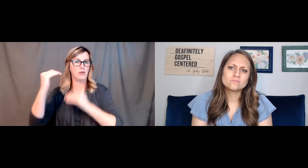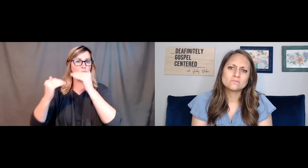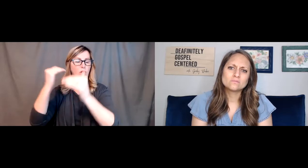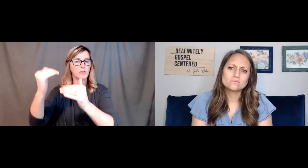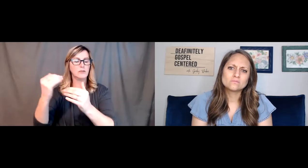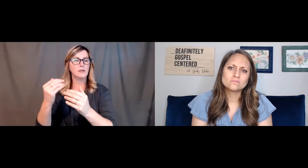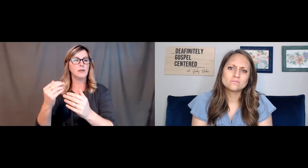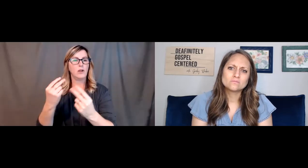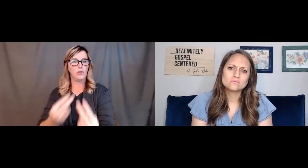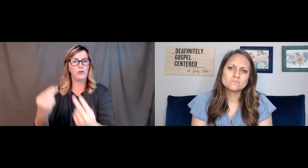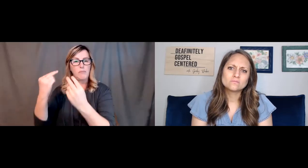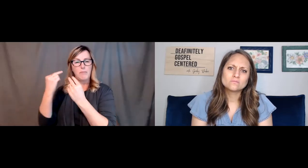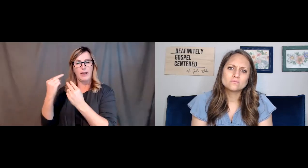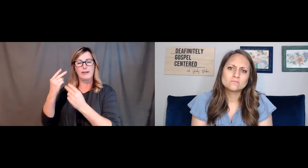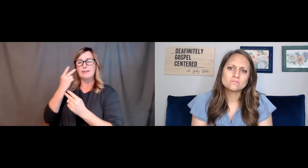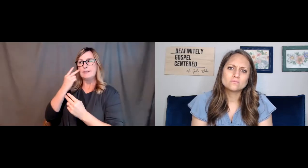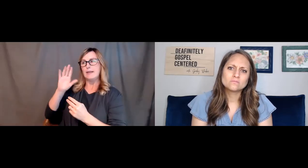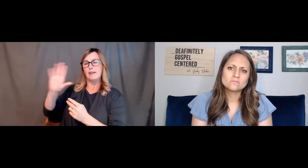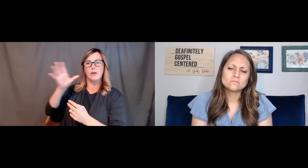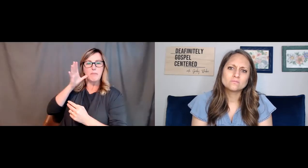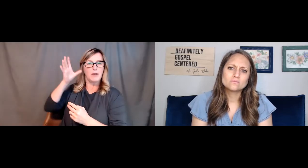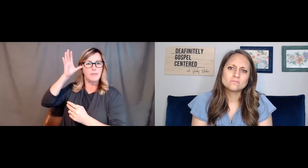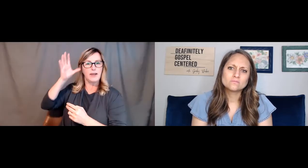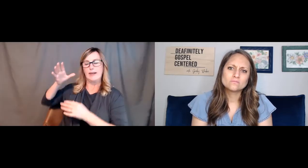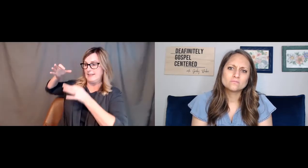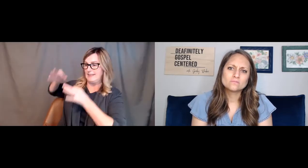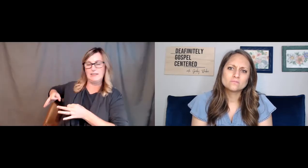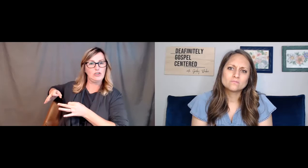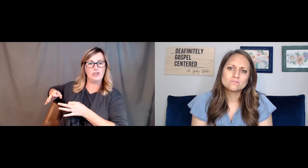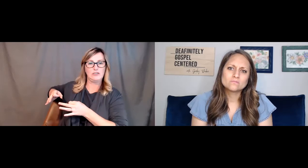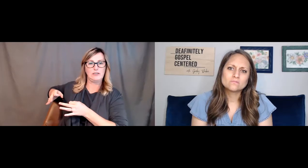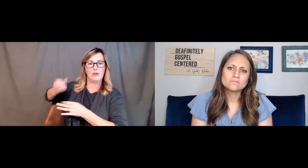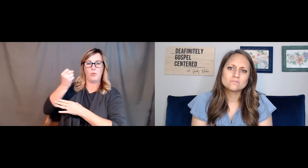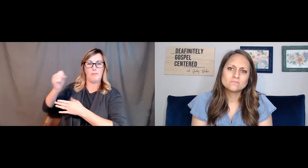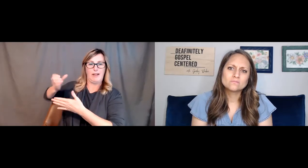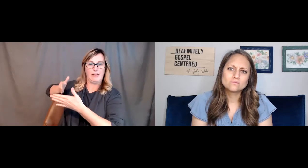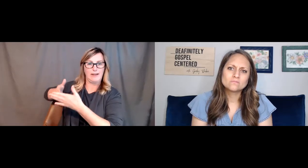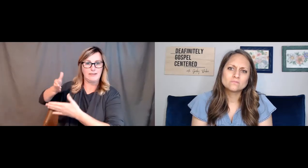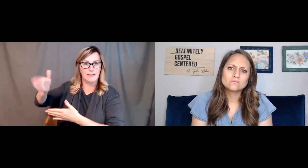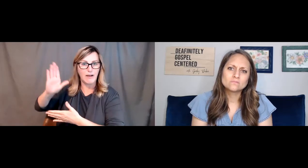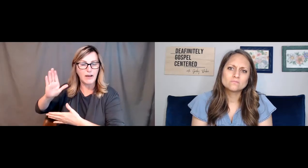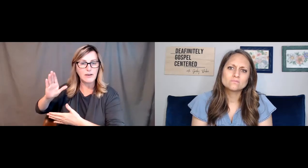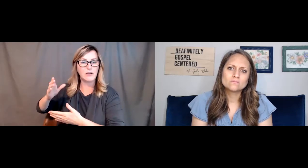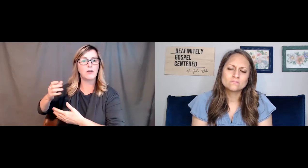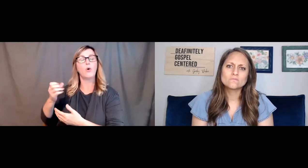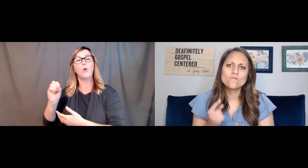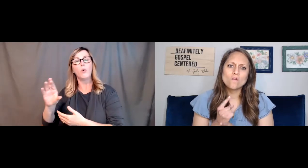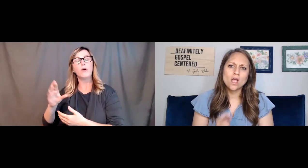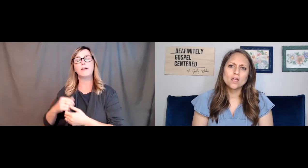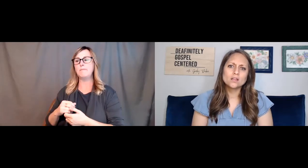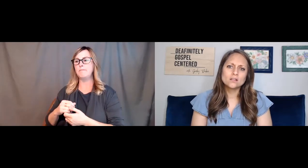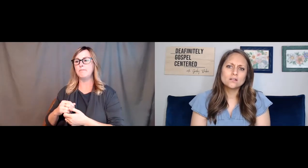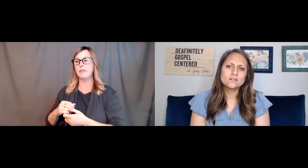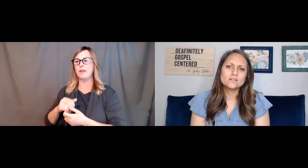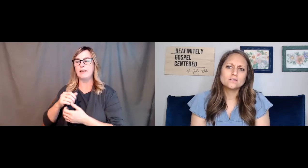children as they became adults, as they looked back on their parents' decision. Their parents' decision to rebel against